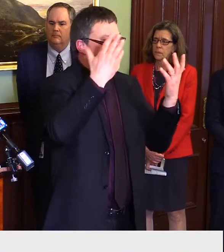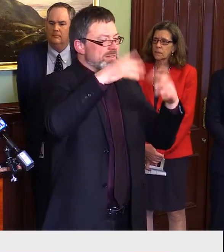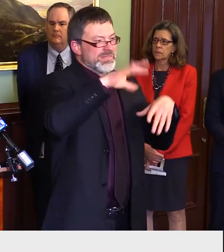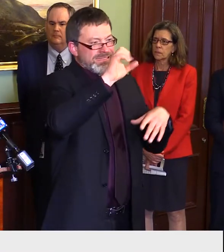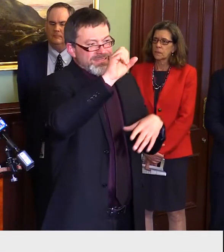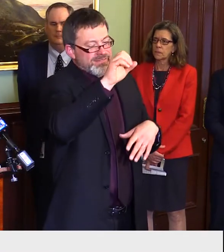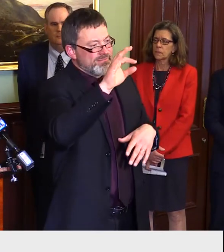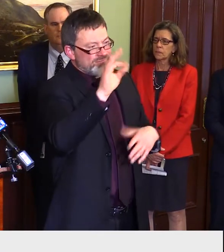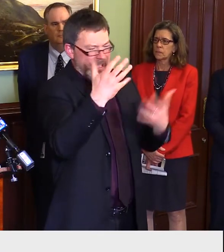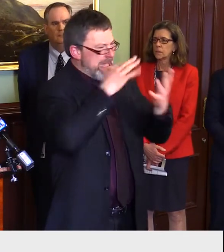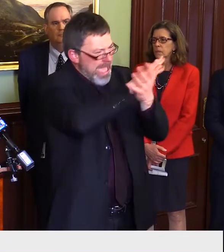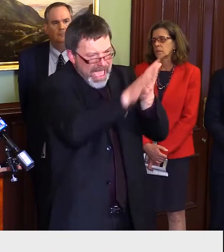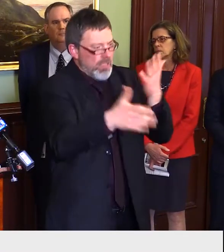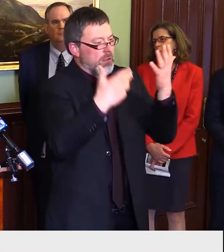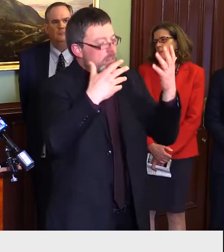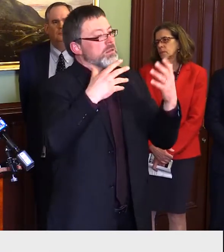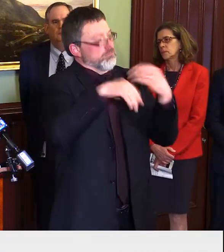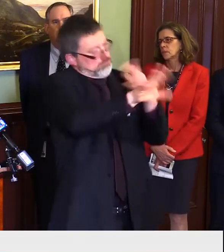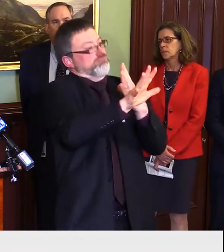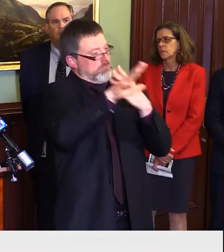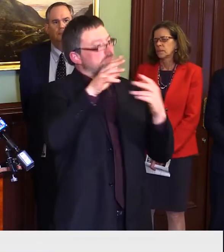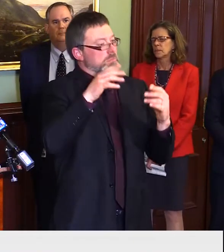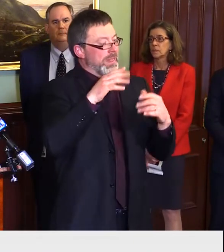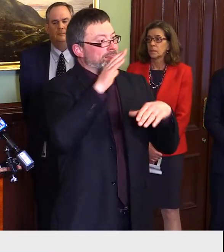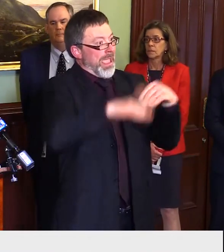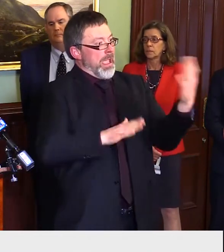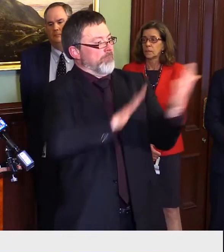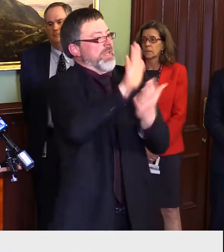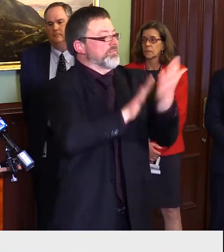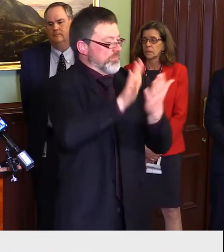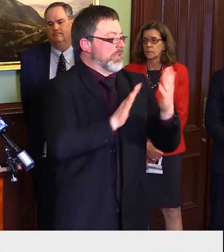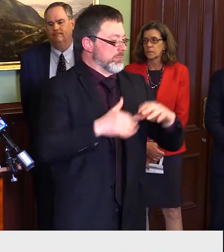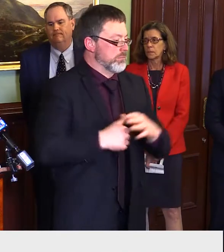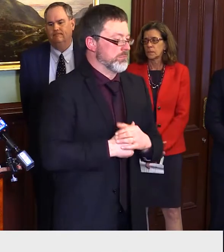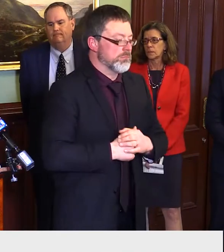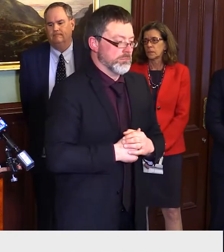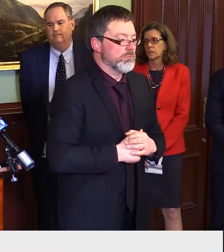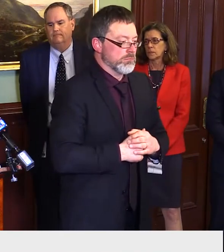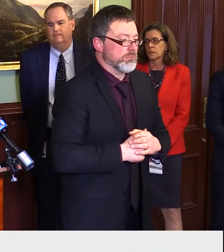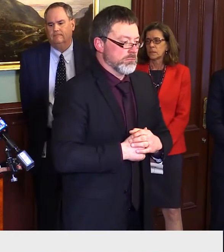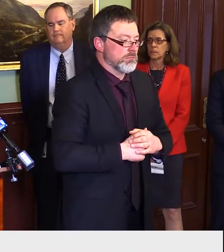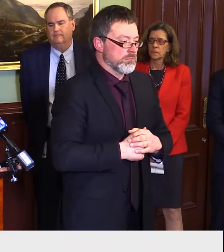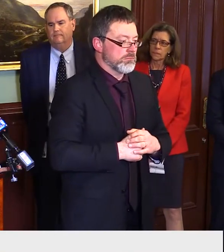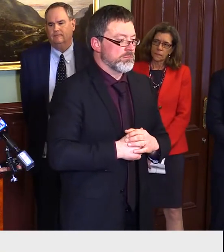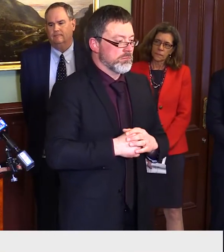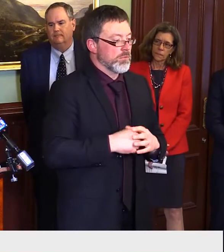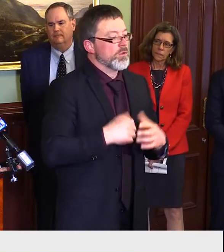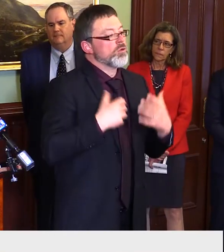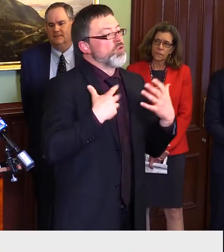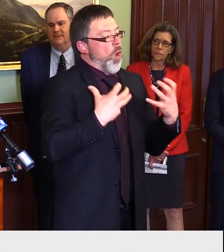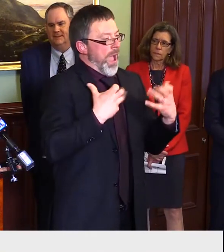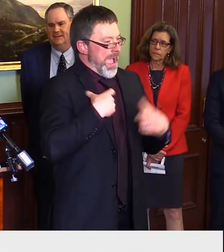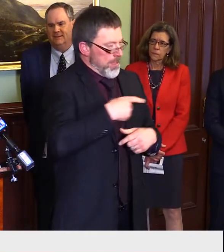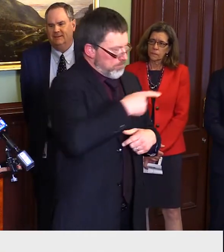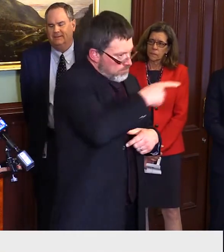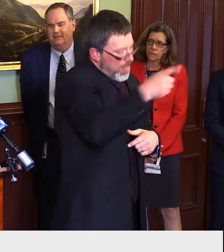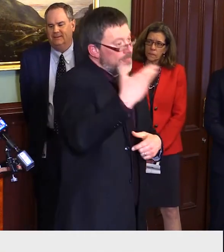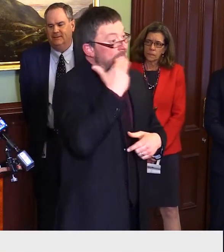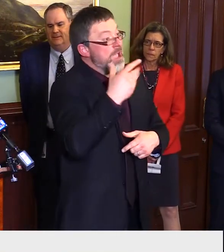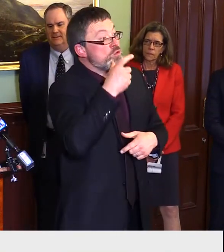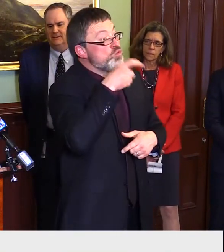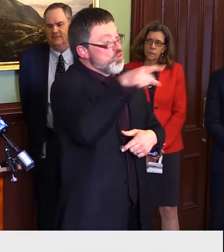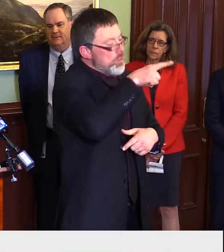care of our most vulnerable populations. They are doing extraordinary, critical work, and I can't express enough my admiration for